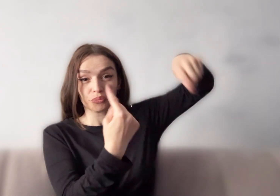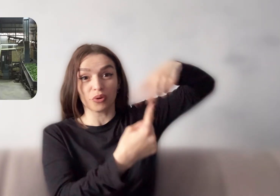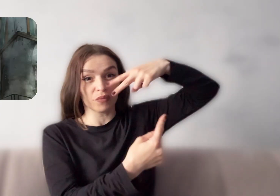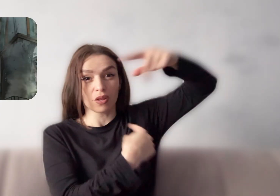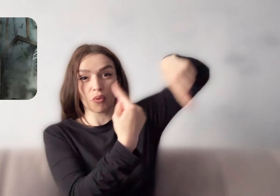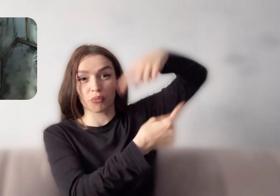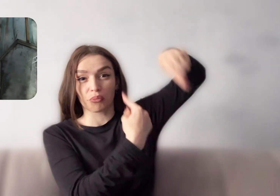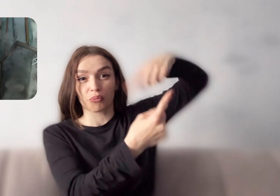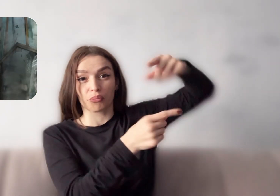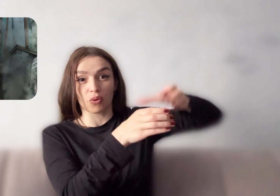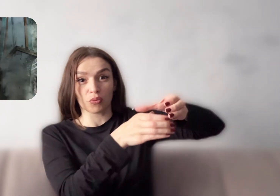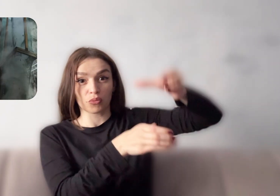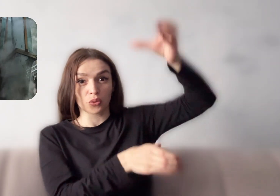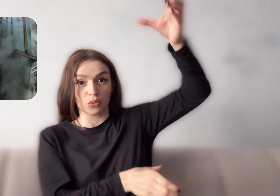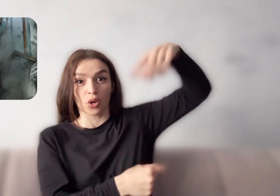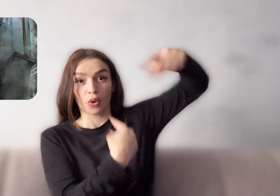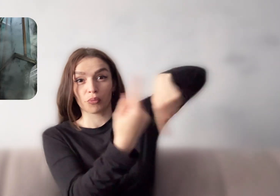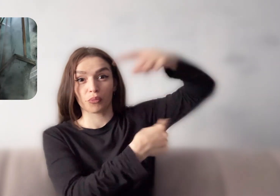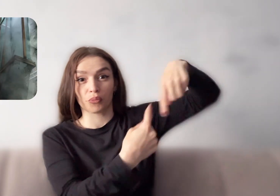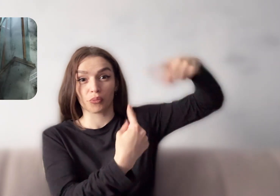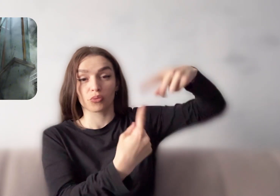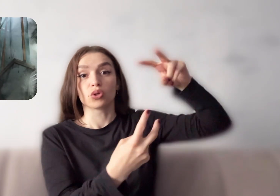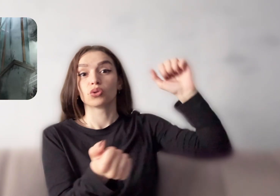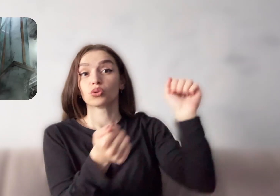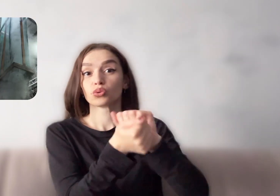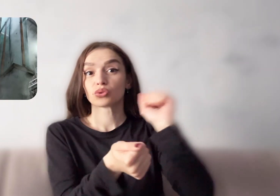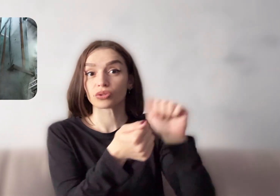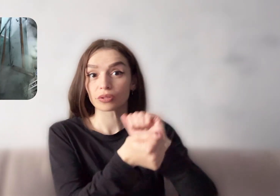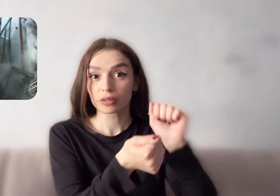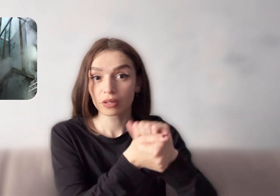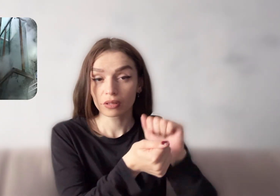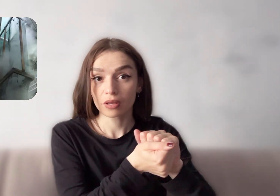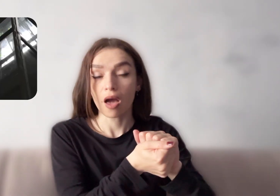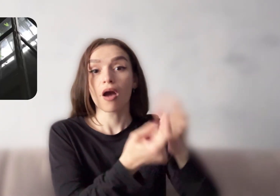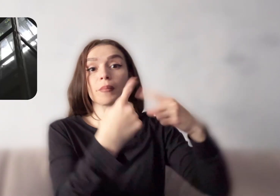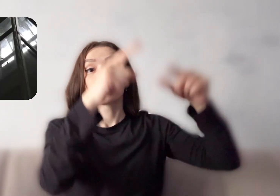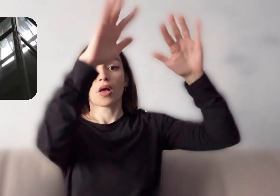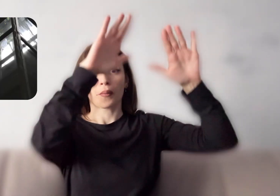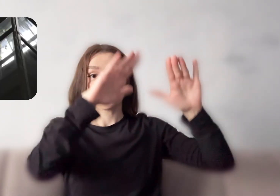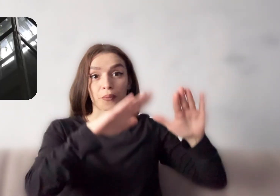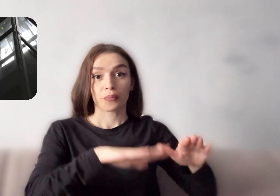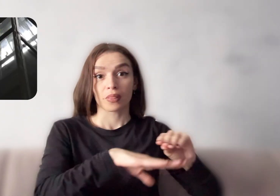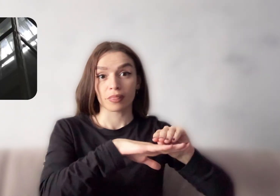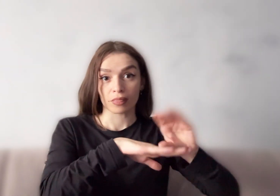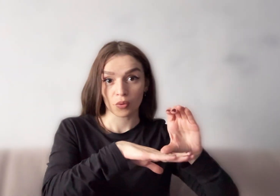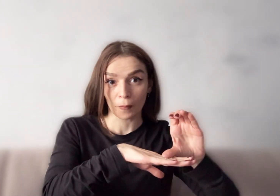tencha leaves. This locks in their flavor and preserves their rich green color.